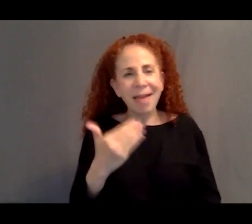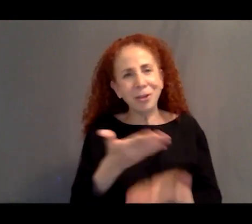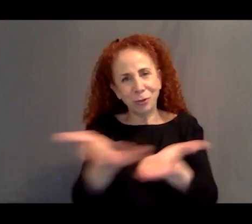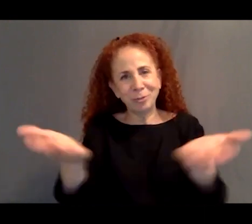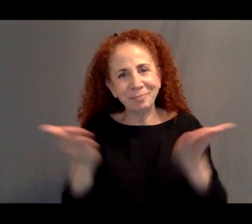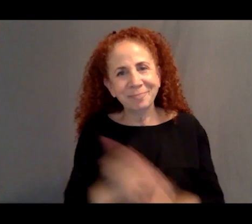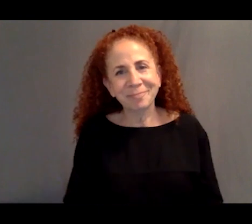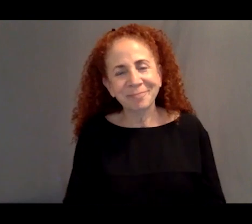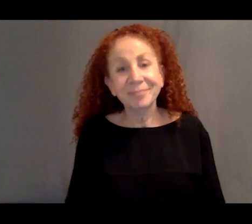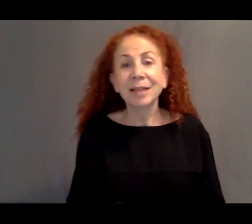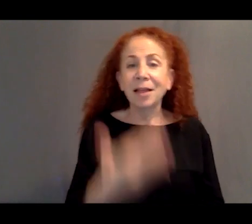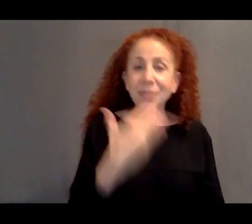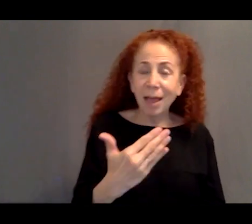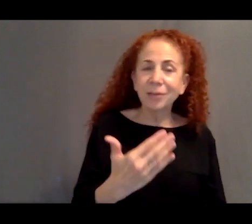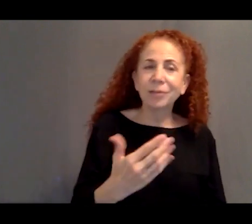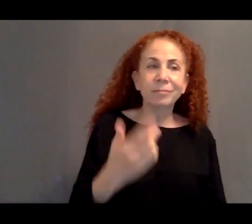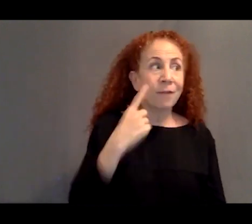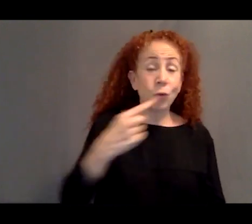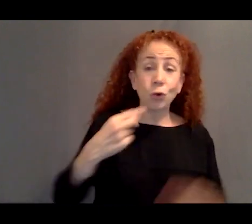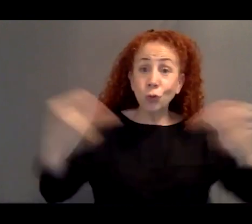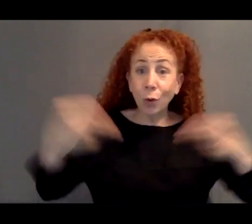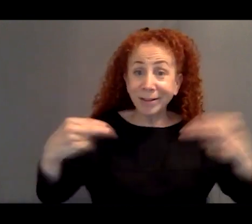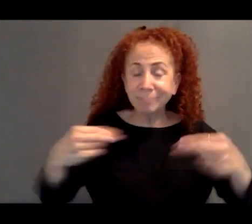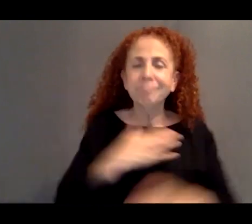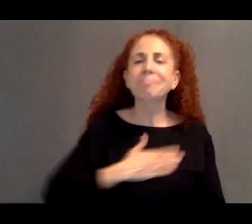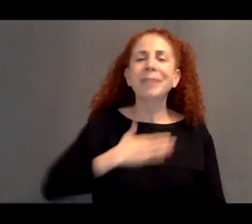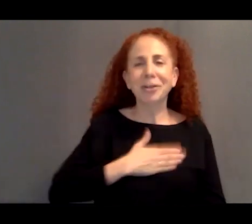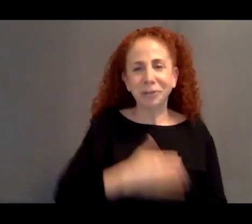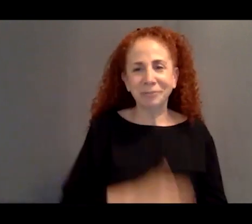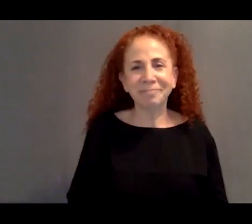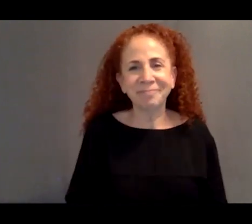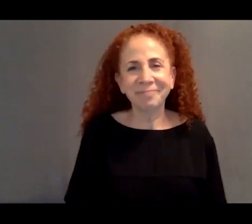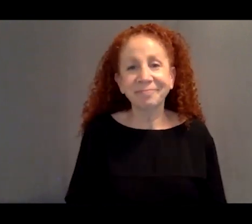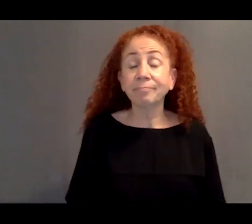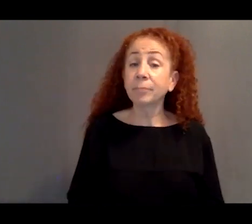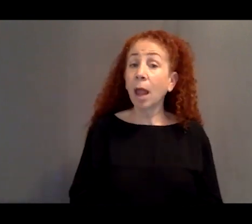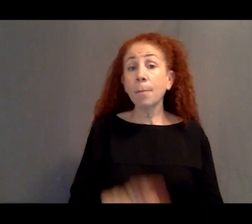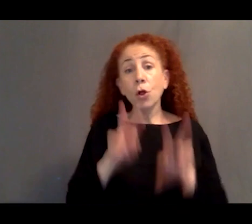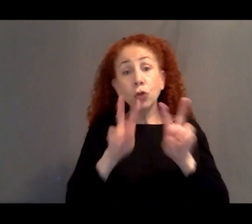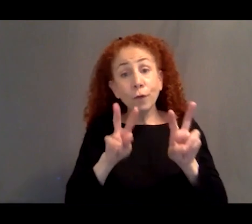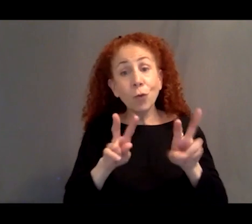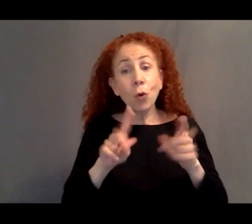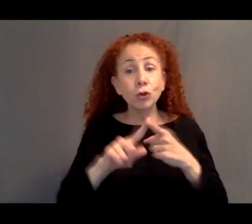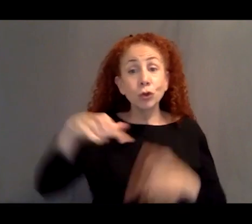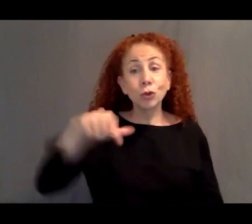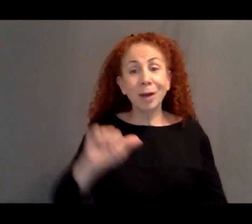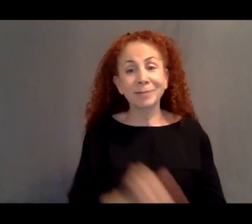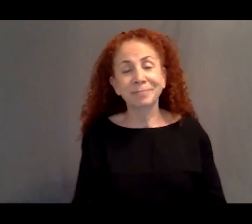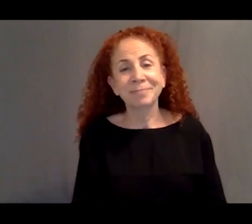you. Thank you for joining me. It's been a pleasure, and I look forward to Q&A.